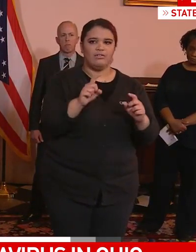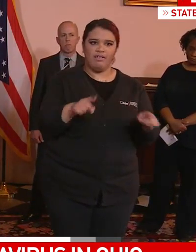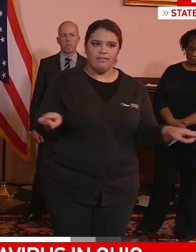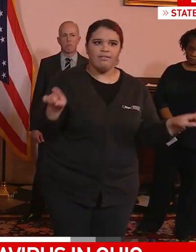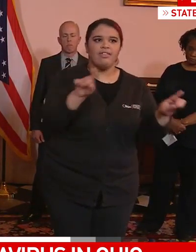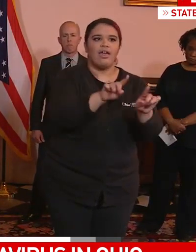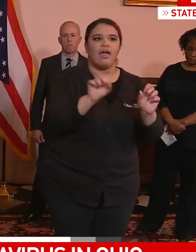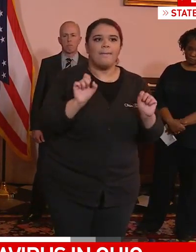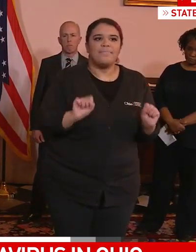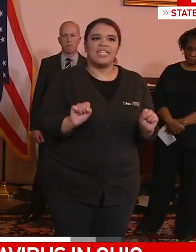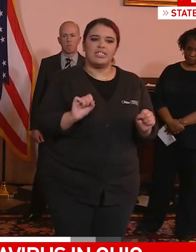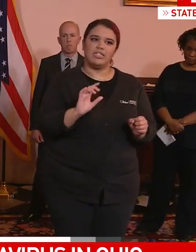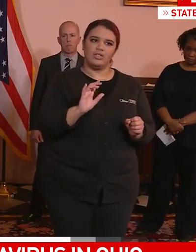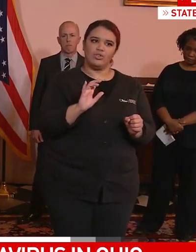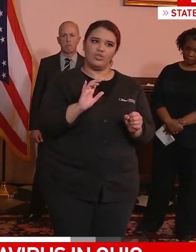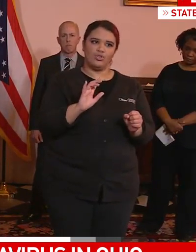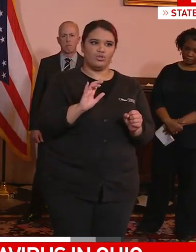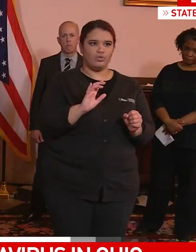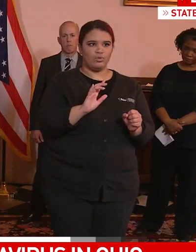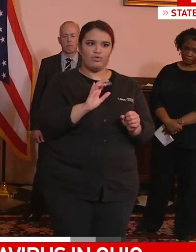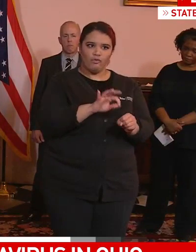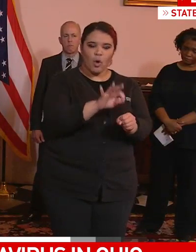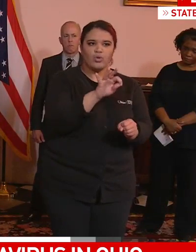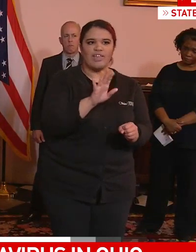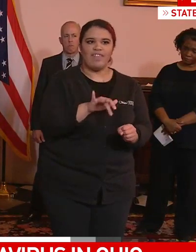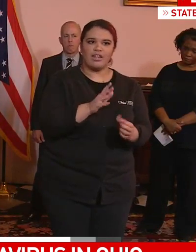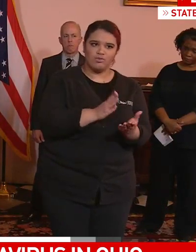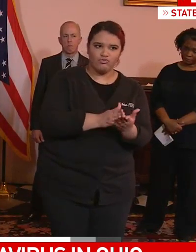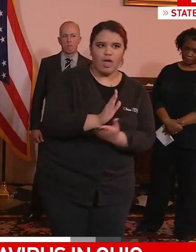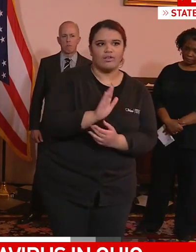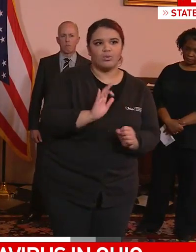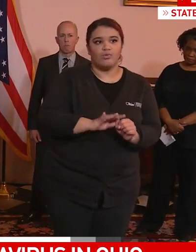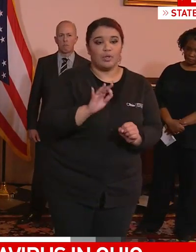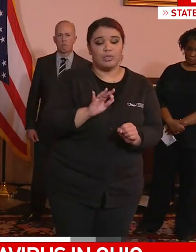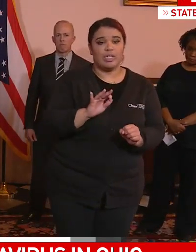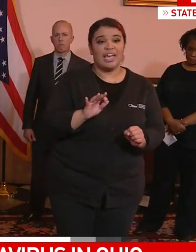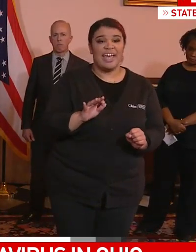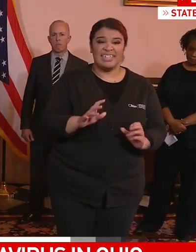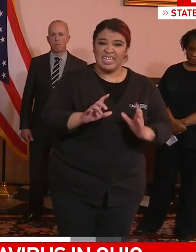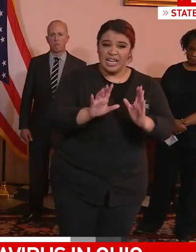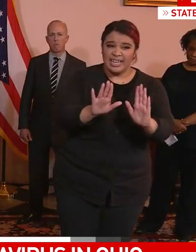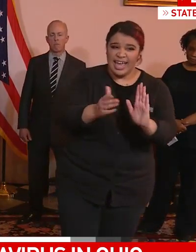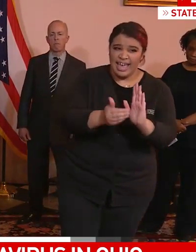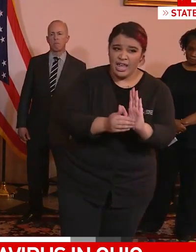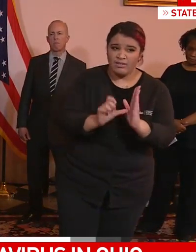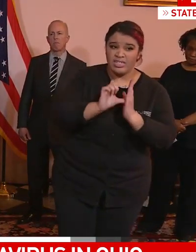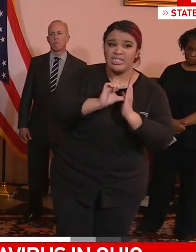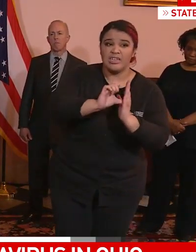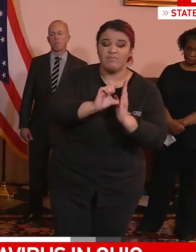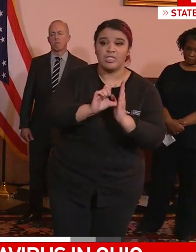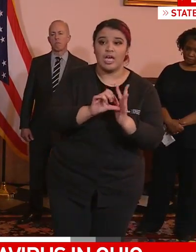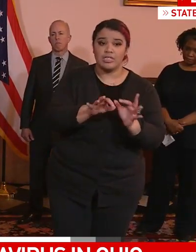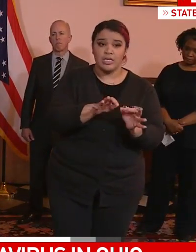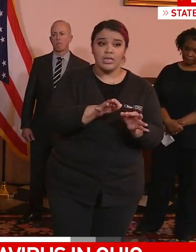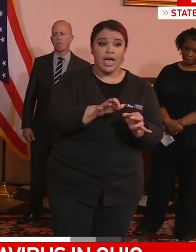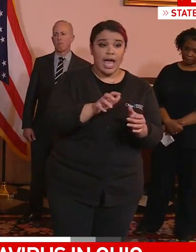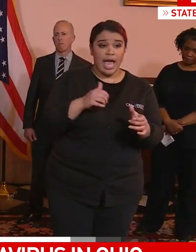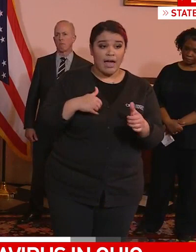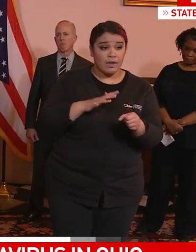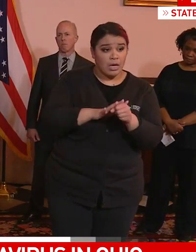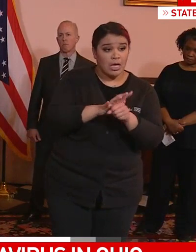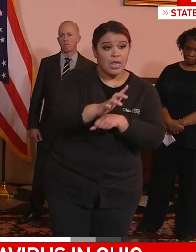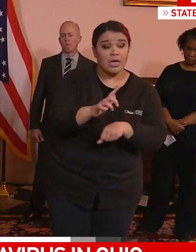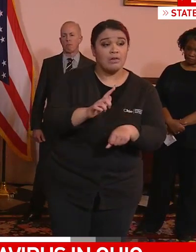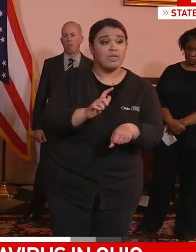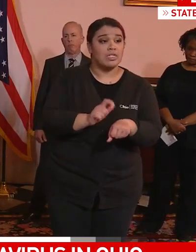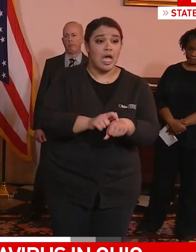again, I want to emphasize why that extra time is really, really necessary. And it is necessary